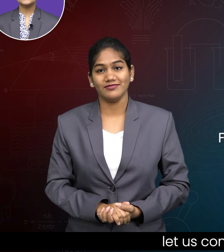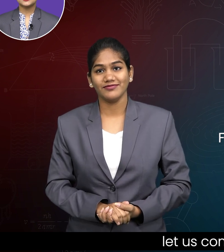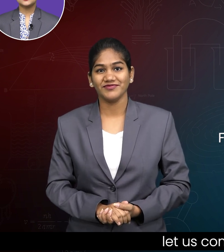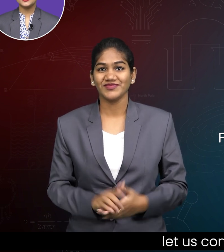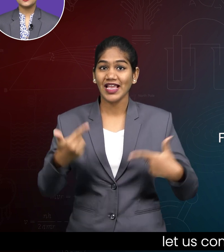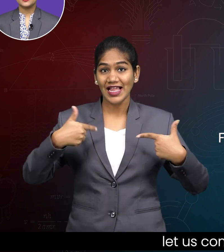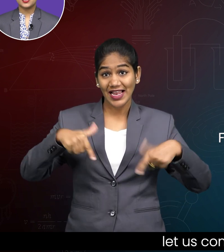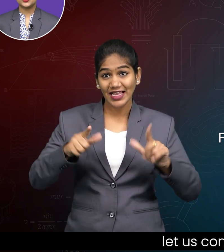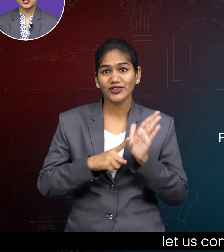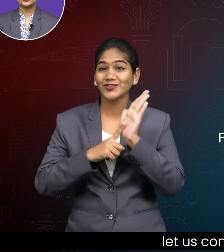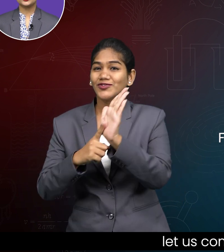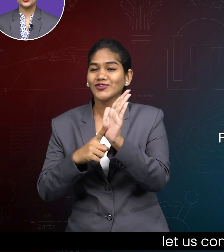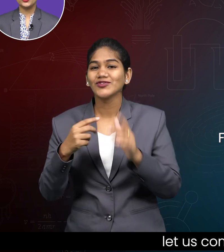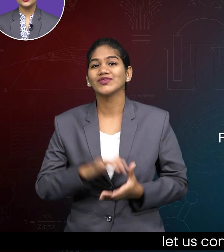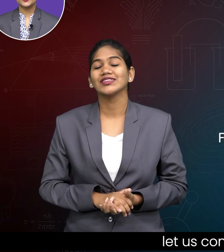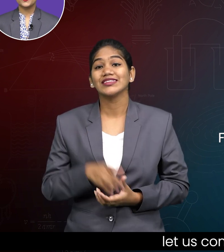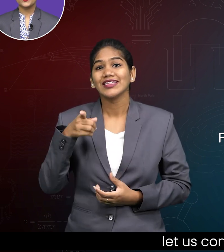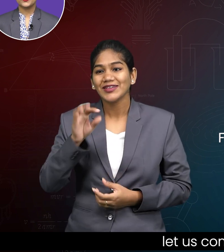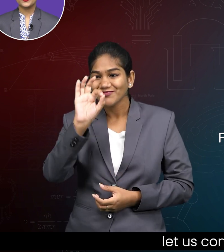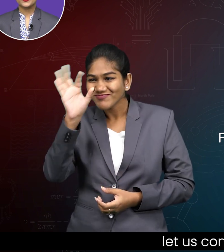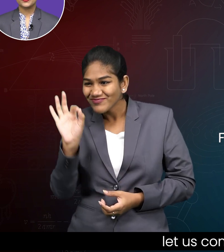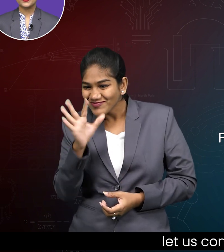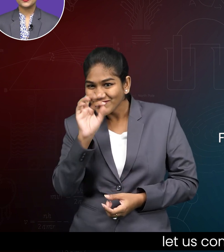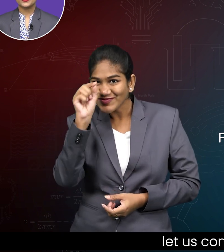Let us consider a charge Q